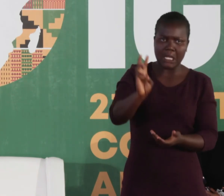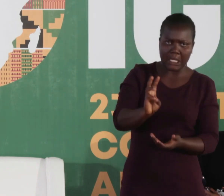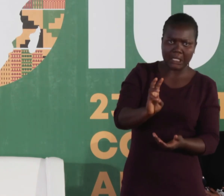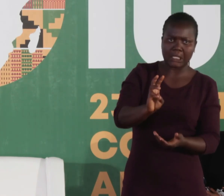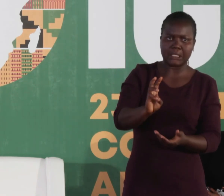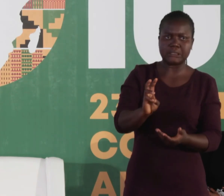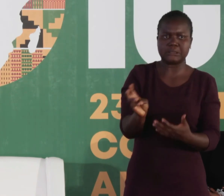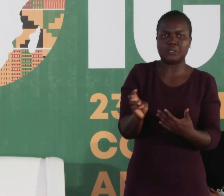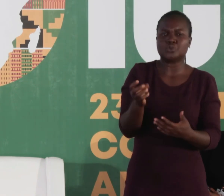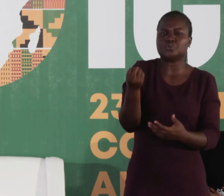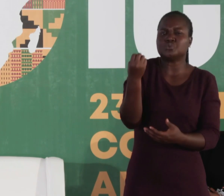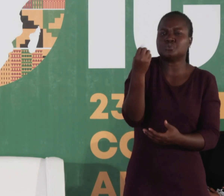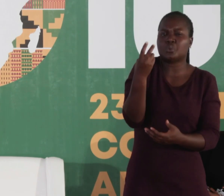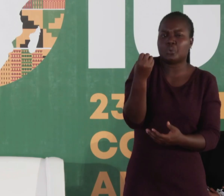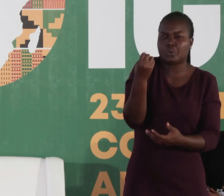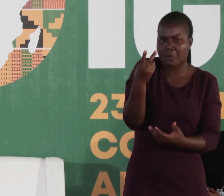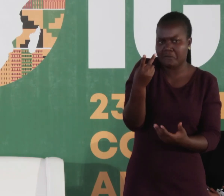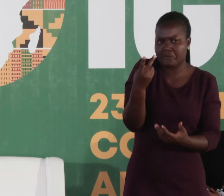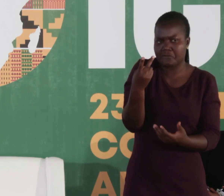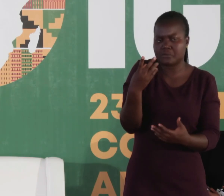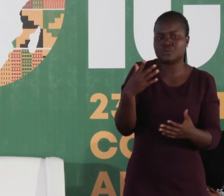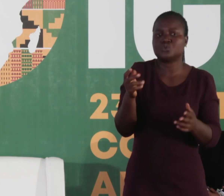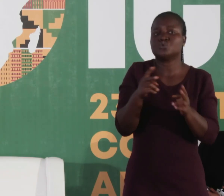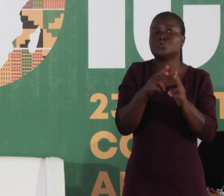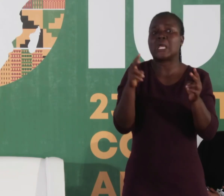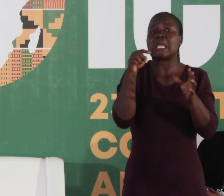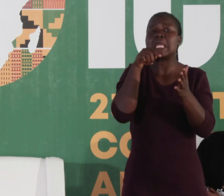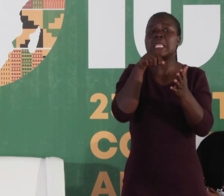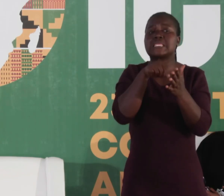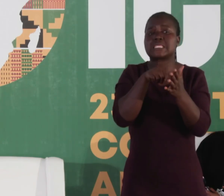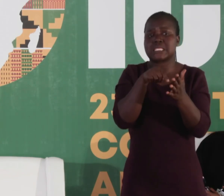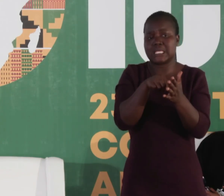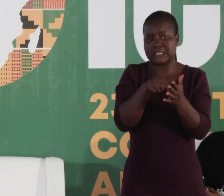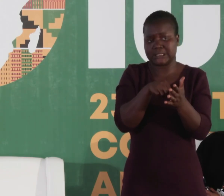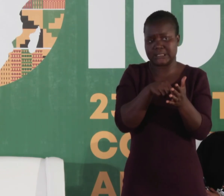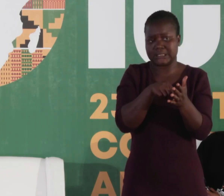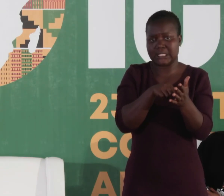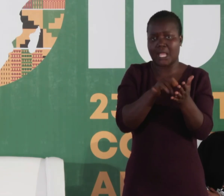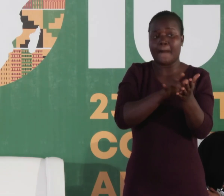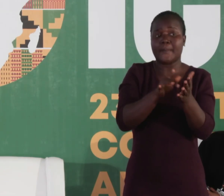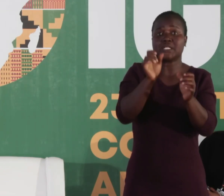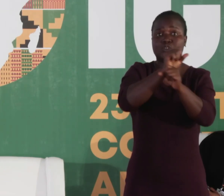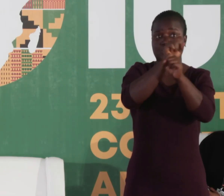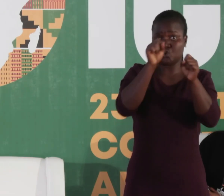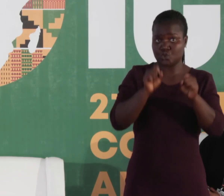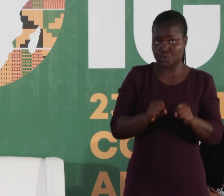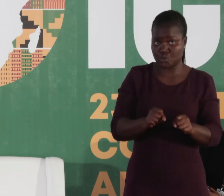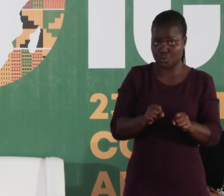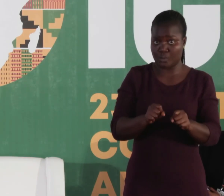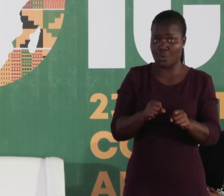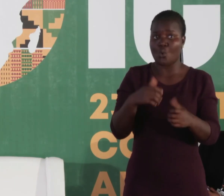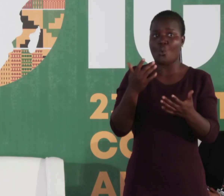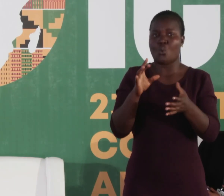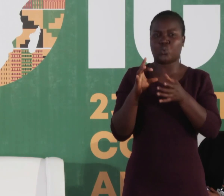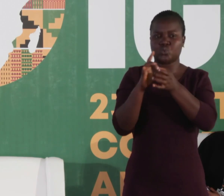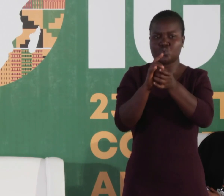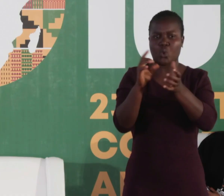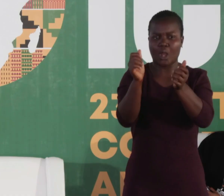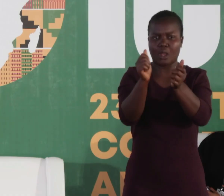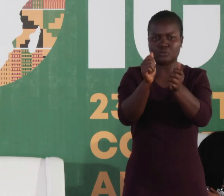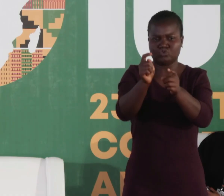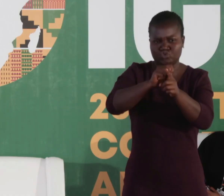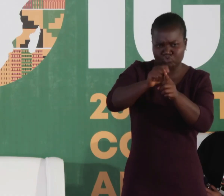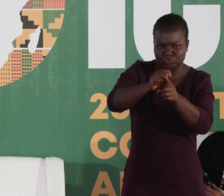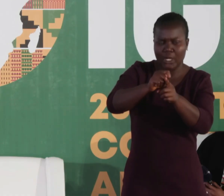and 12. So in this intervention, pharmacists who participated there were trained in